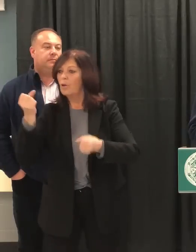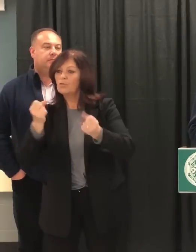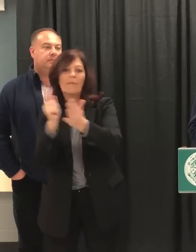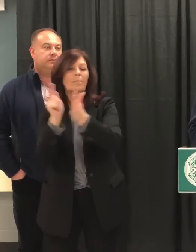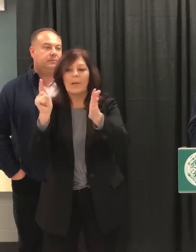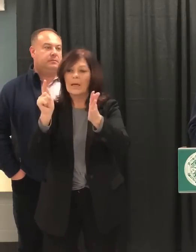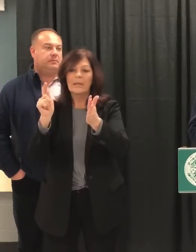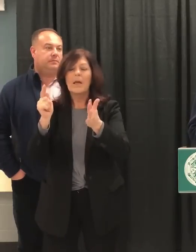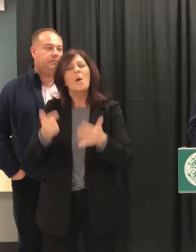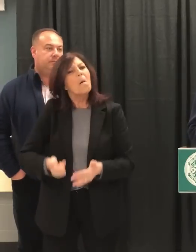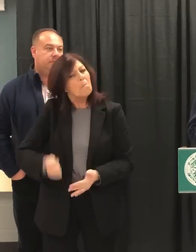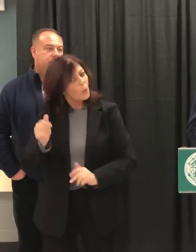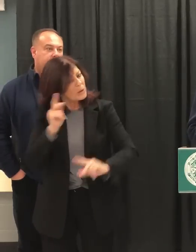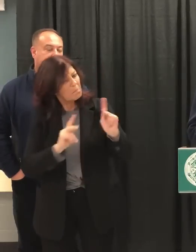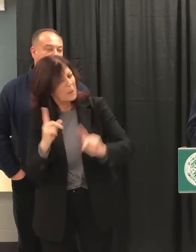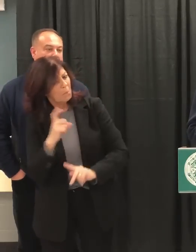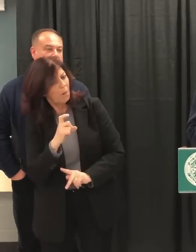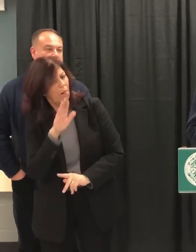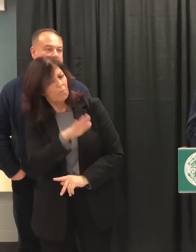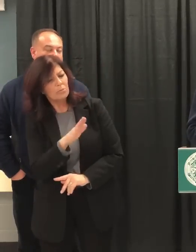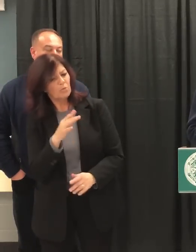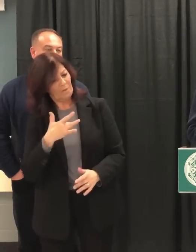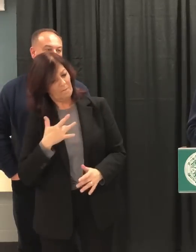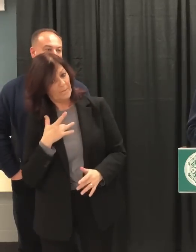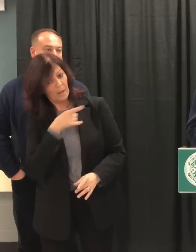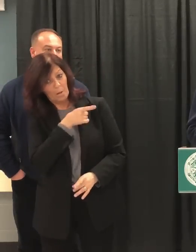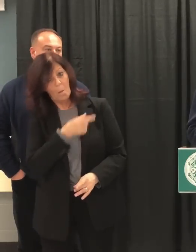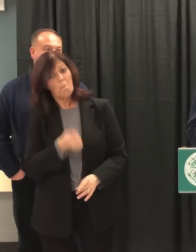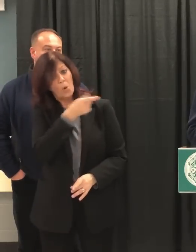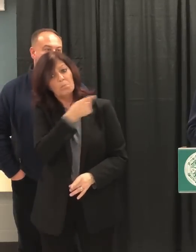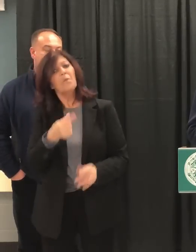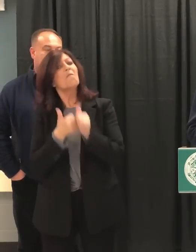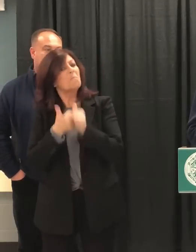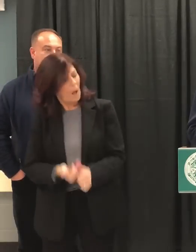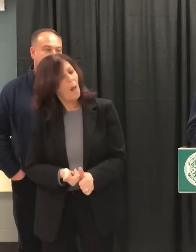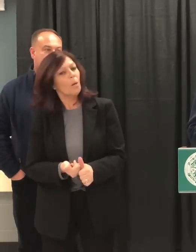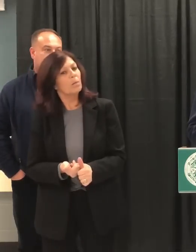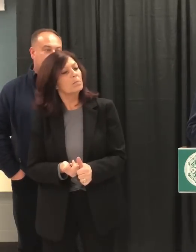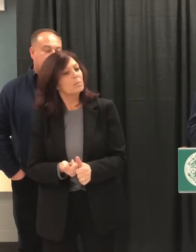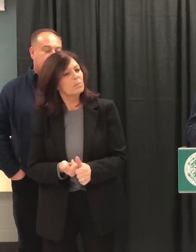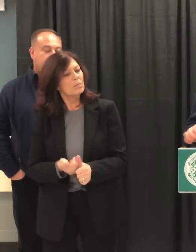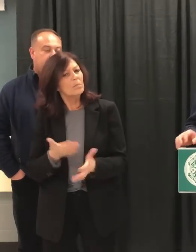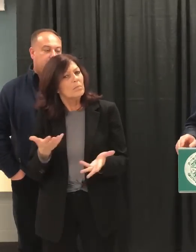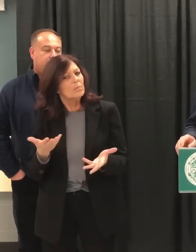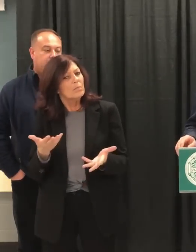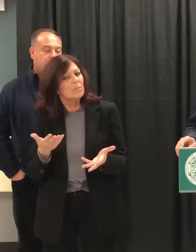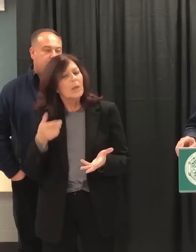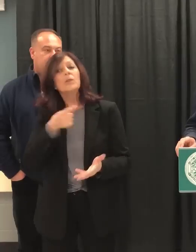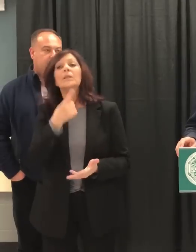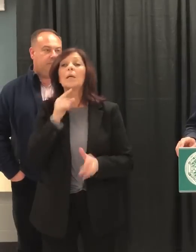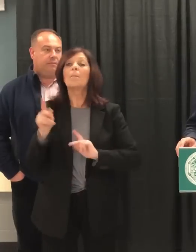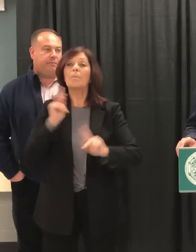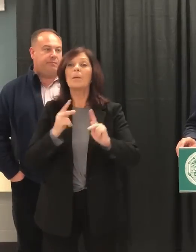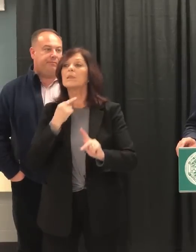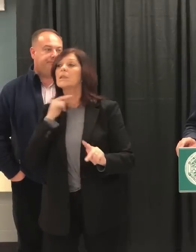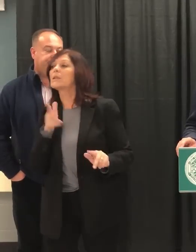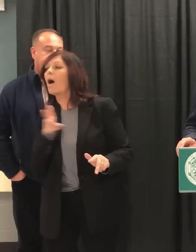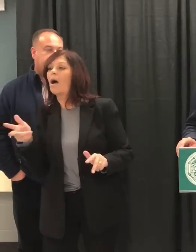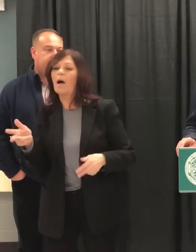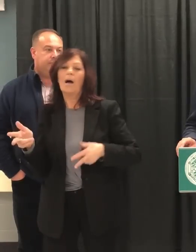the road. Have the majority of the people, in your mind, heeded that warning? Has it been, I mean, you're saying people have been stuck, but if